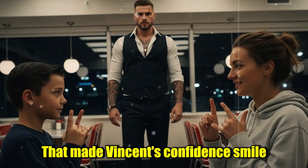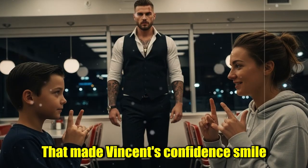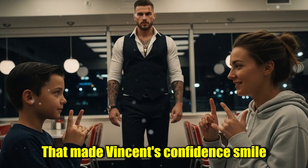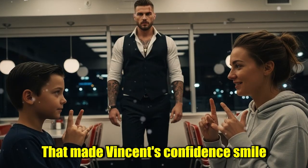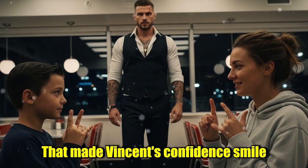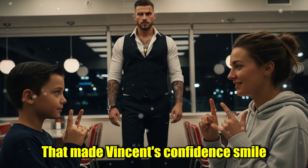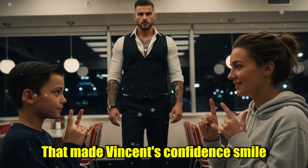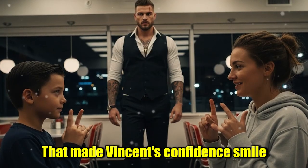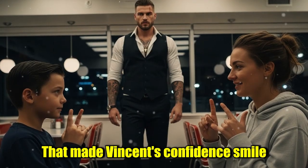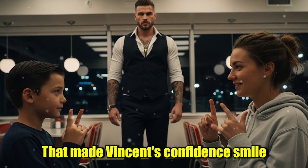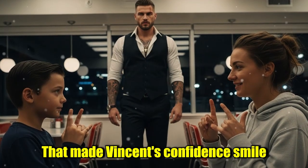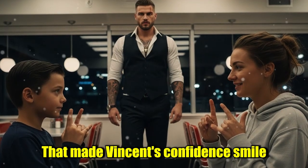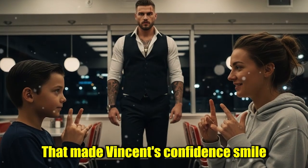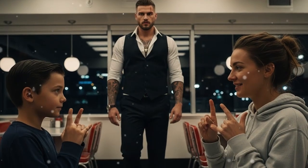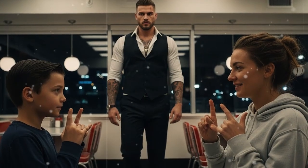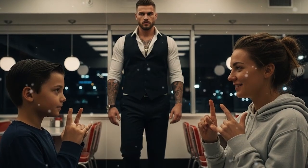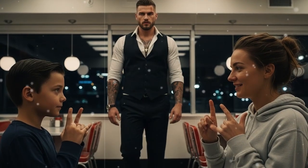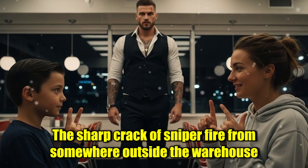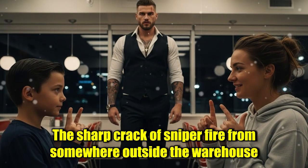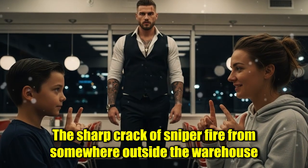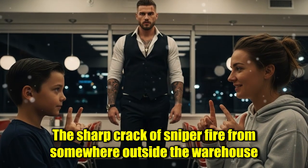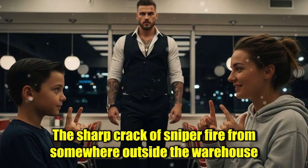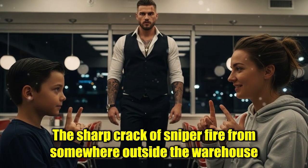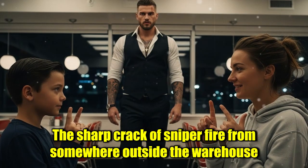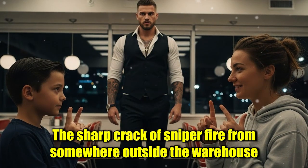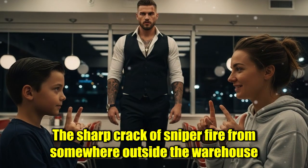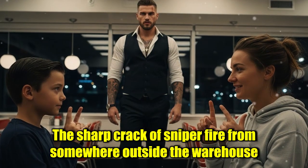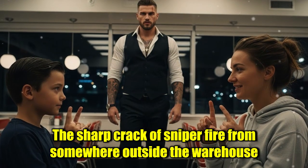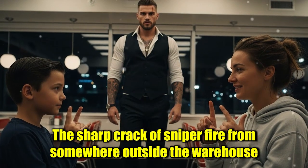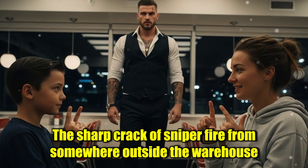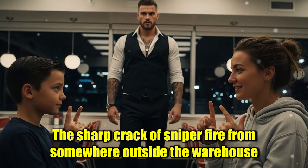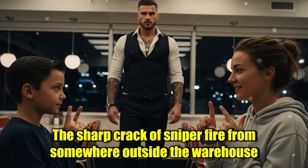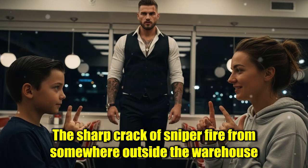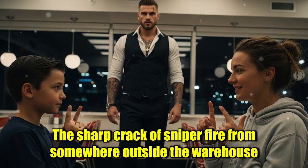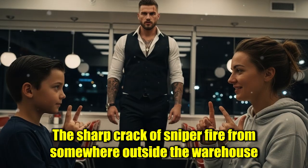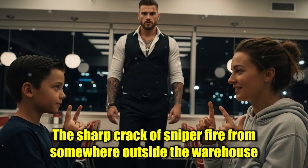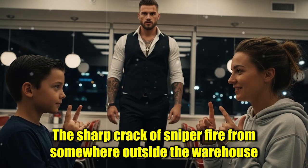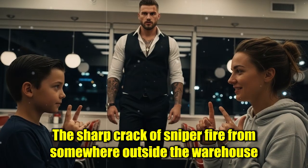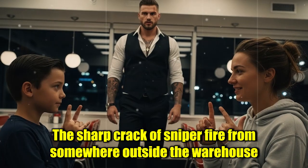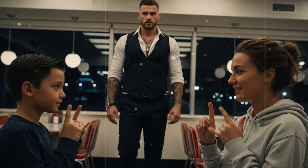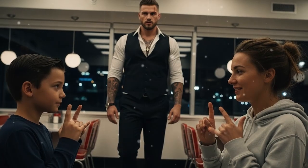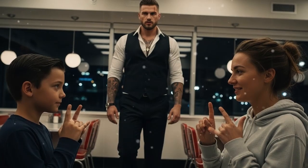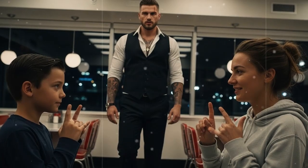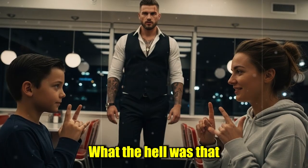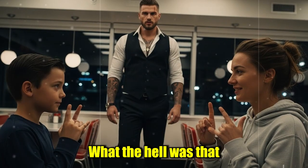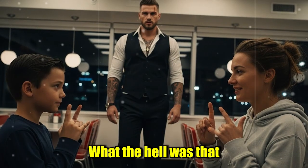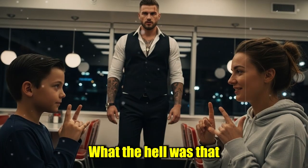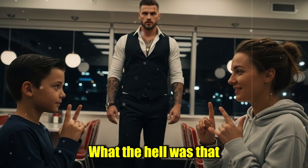that made Vincent's confident smile falter, the sharp crack of sniper fire from somewhere outside the warehouse. What the hell was